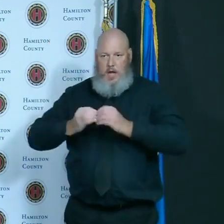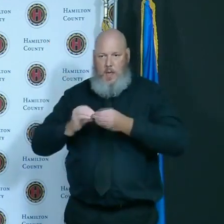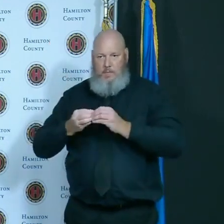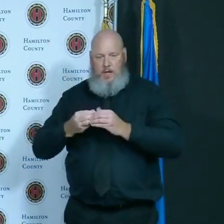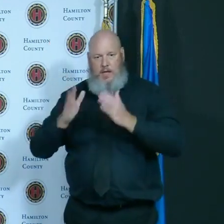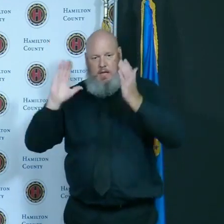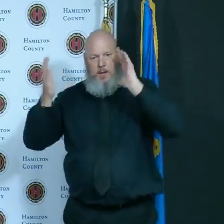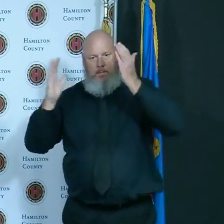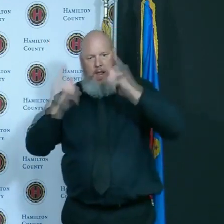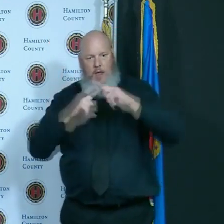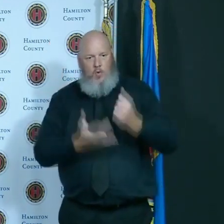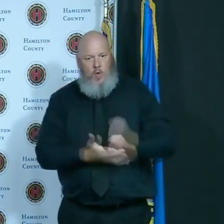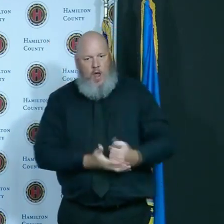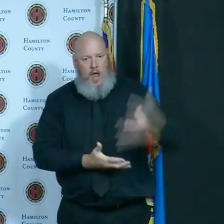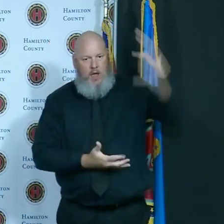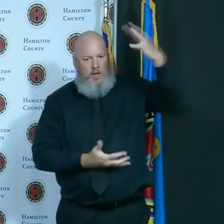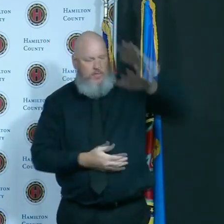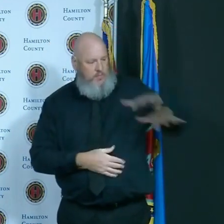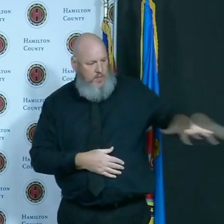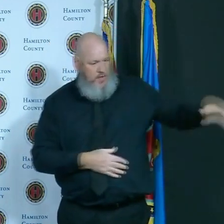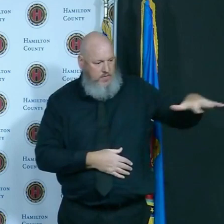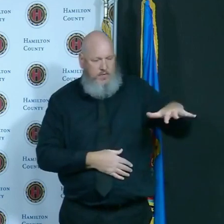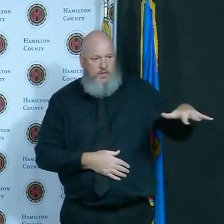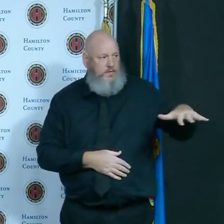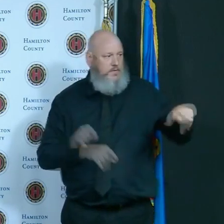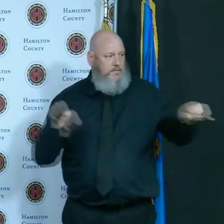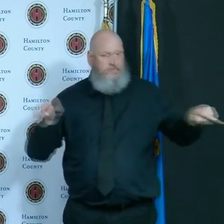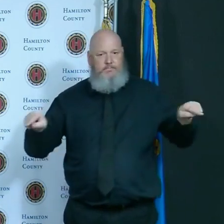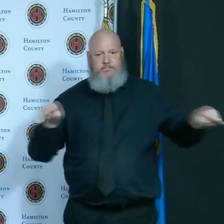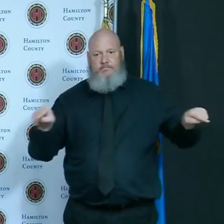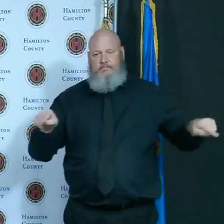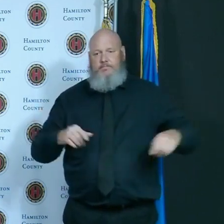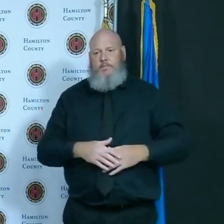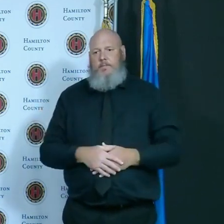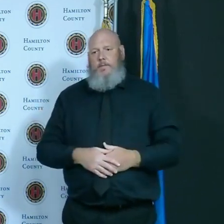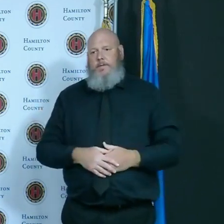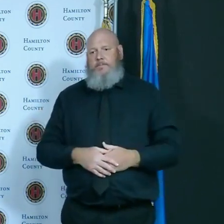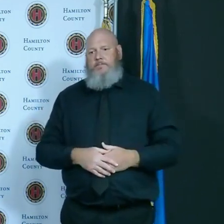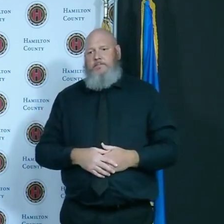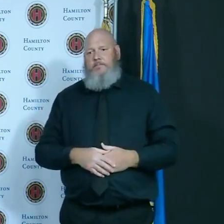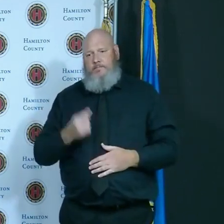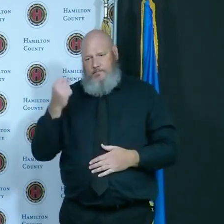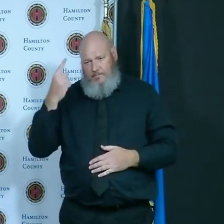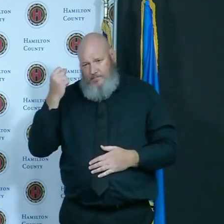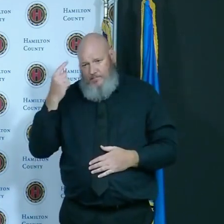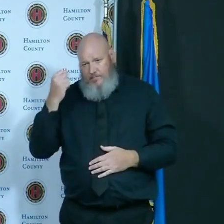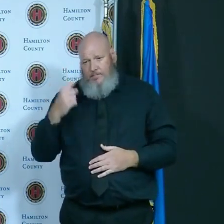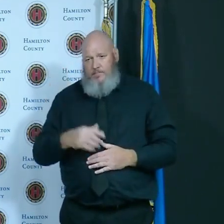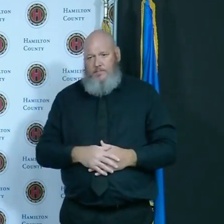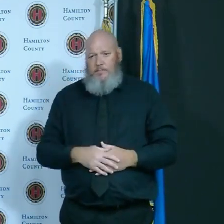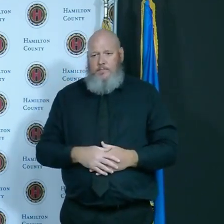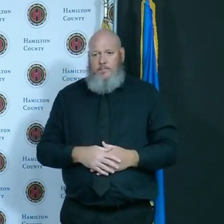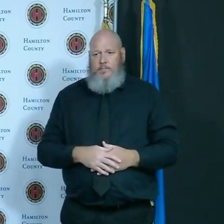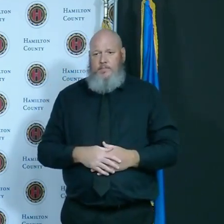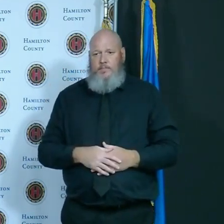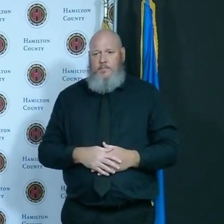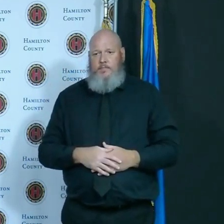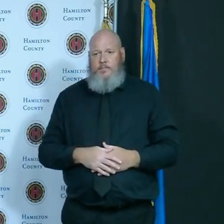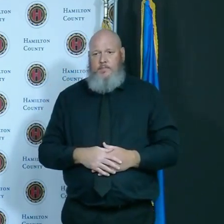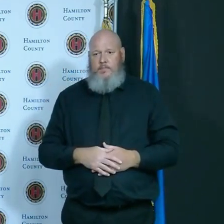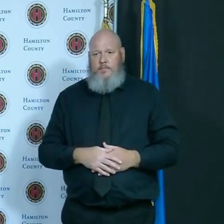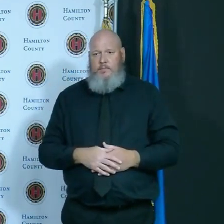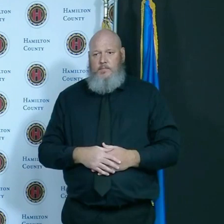rates are 3 times higher than more whitely populated zip codes.